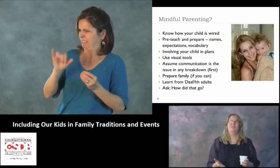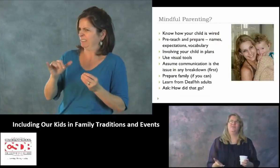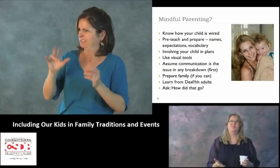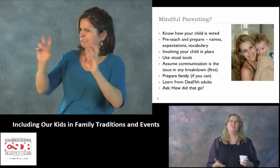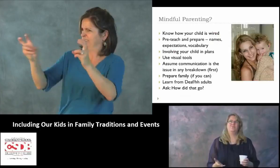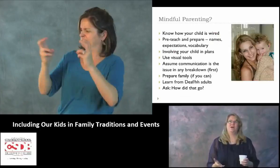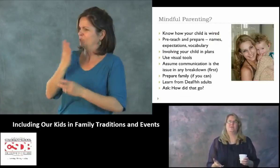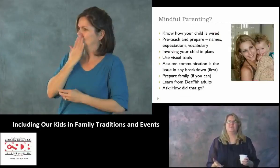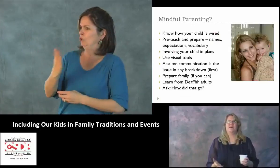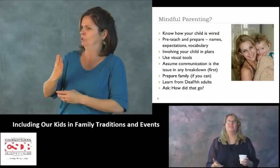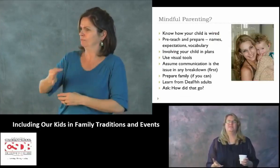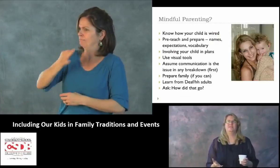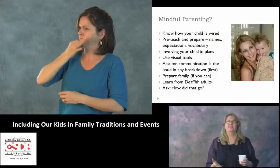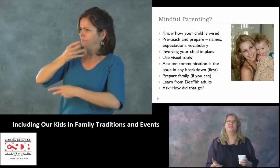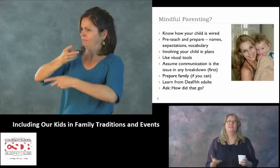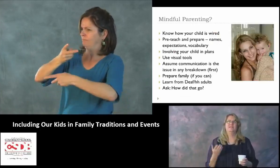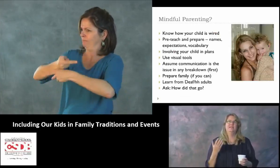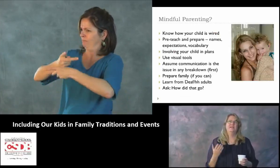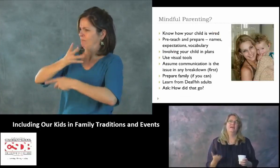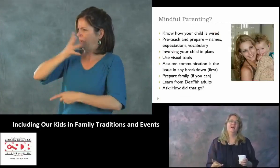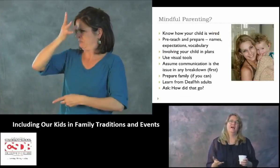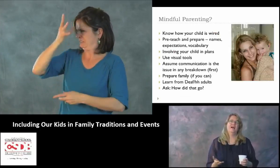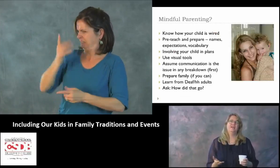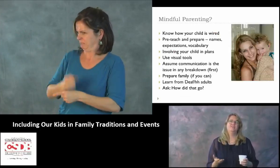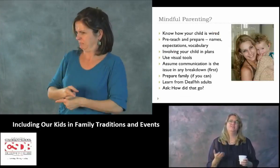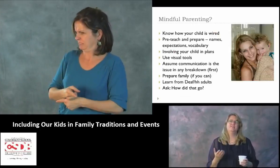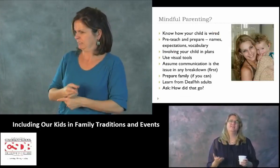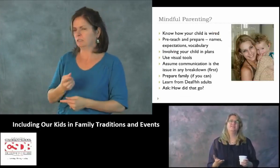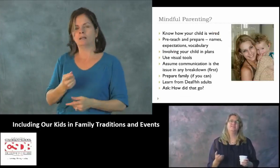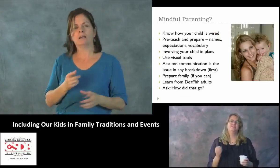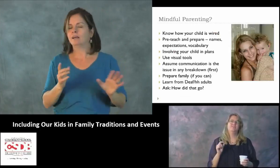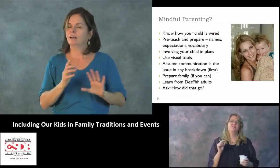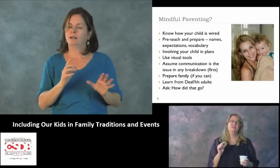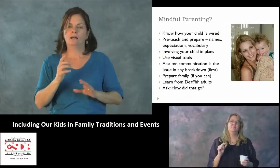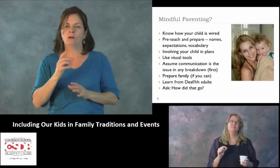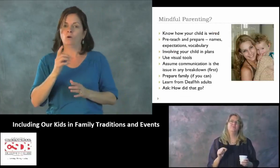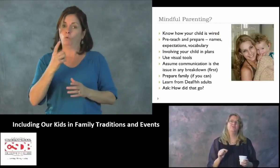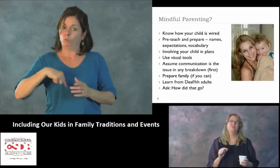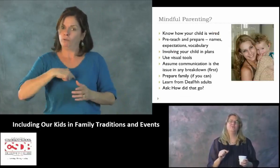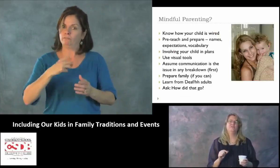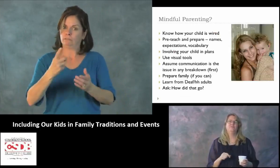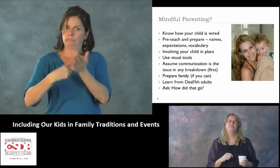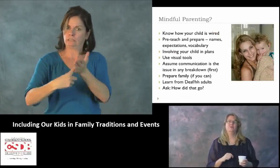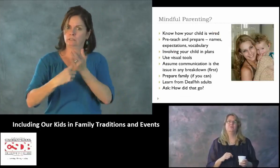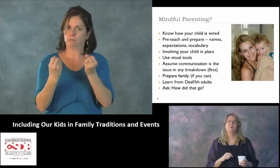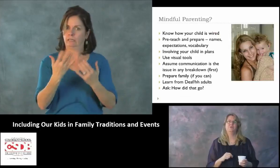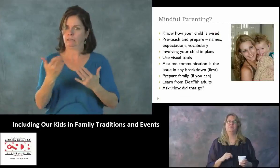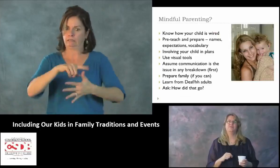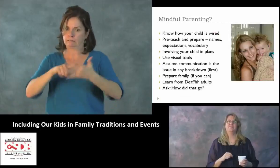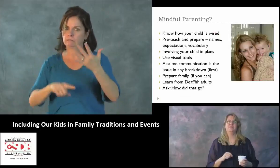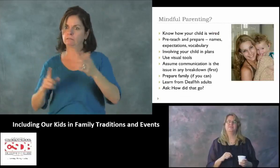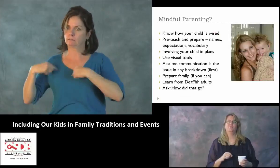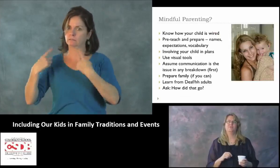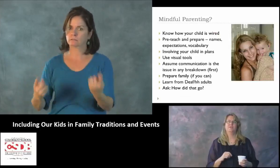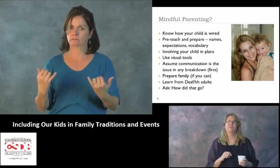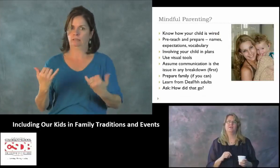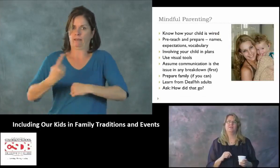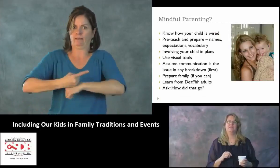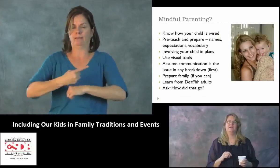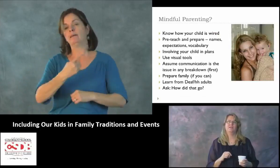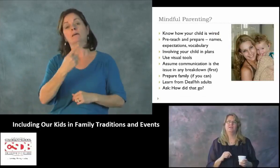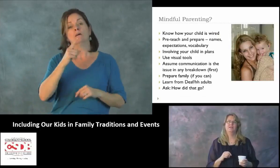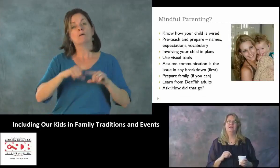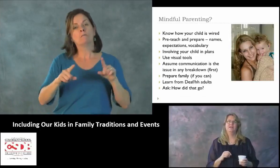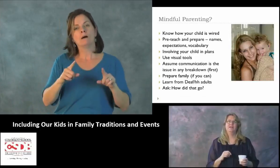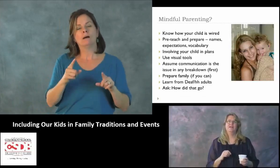review all the things we've talked about, I just think there's a little bit more to it when we are raising kids who are deaf or